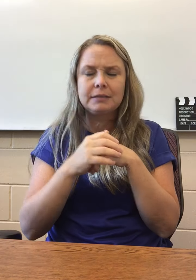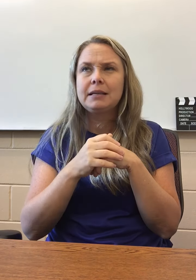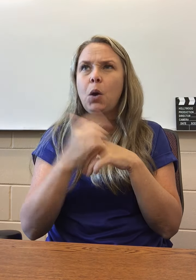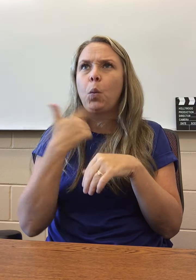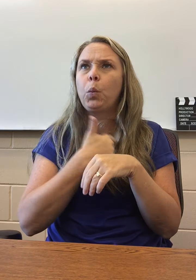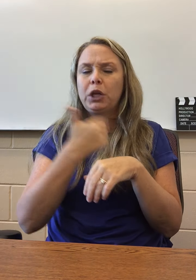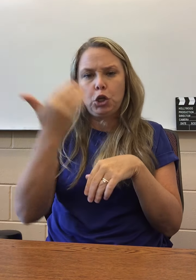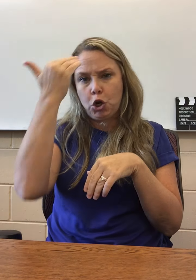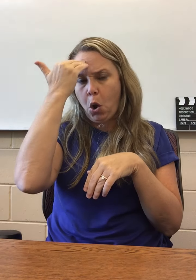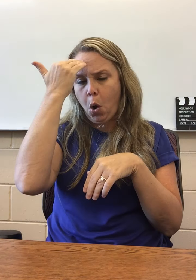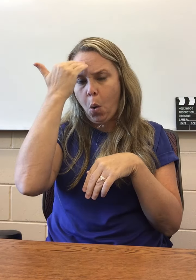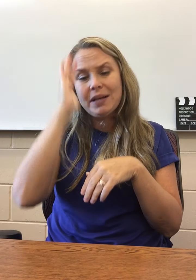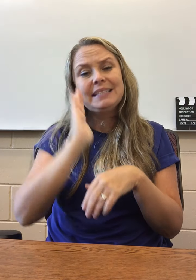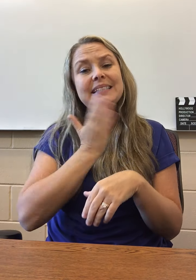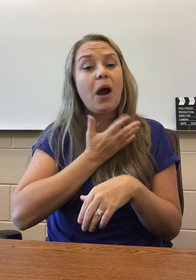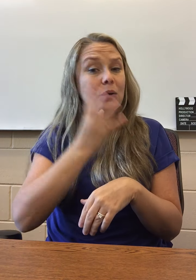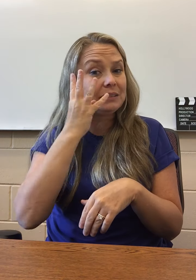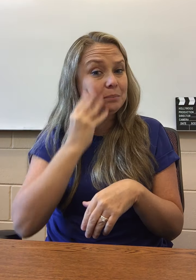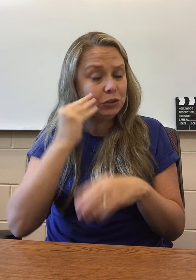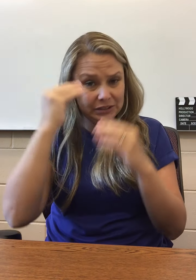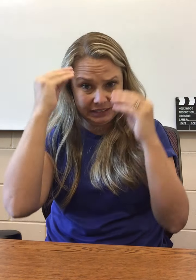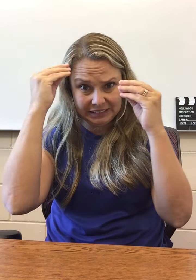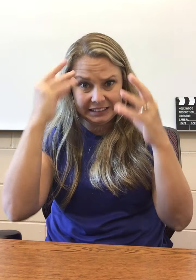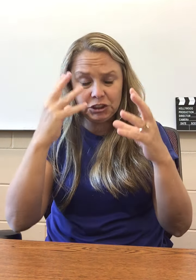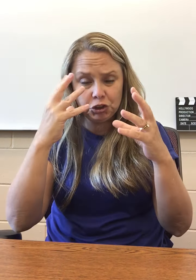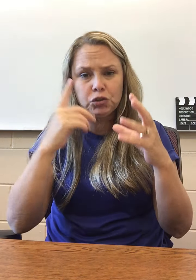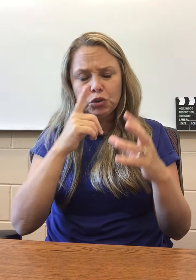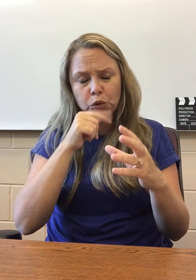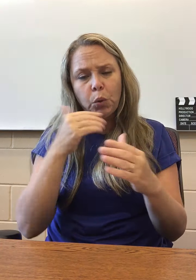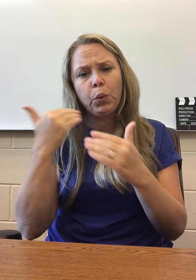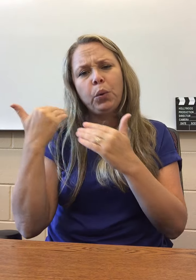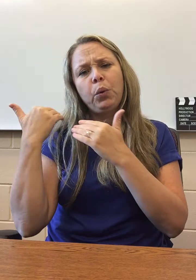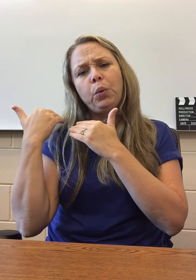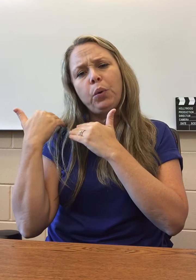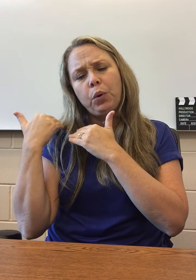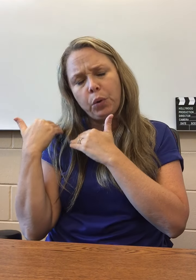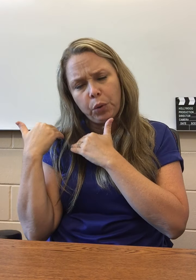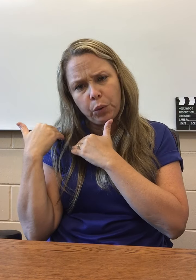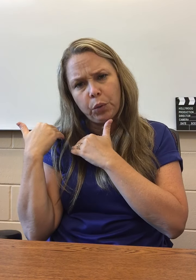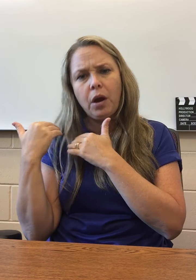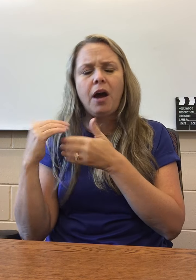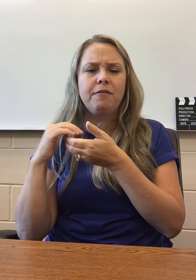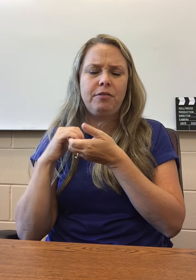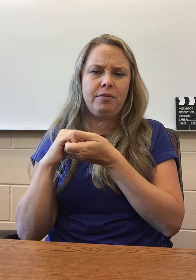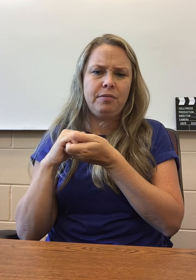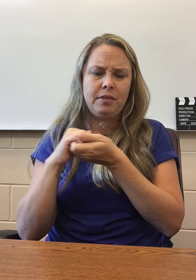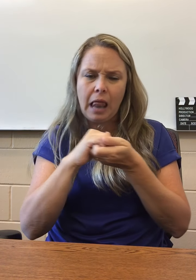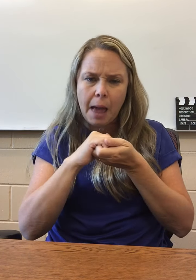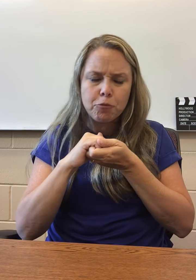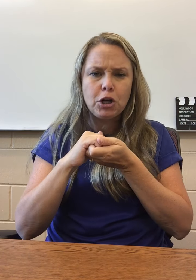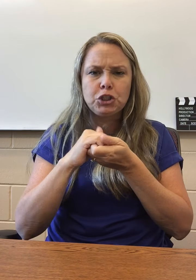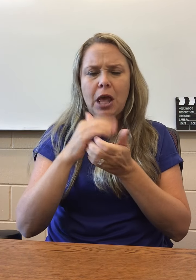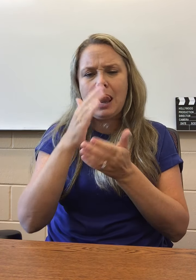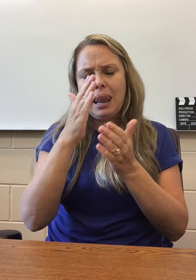know that it's our experienced teachers who are carrying the brunt of the collaboration the lesson planning guiding new